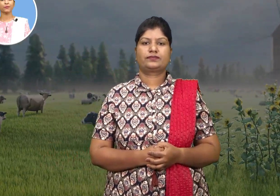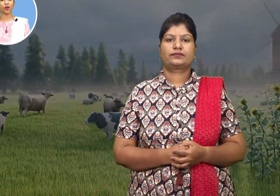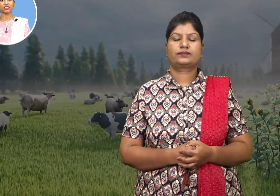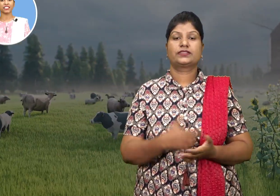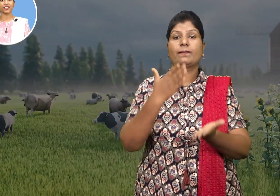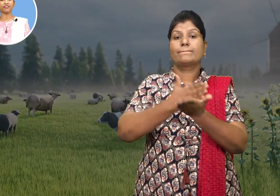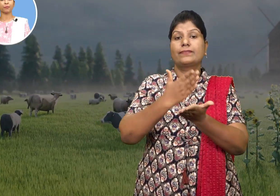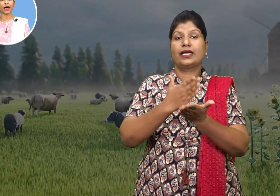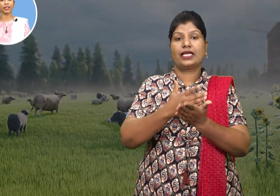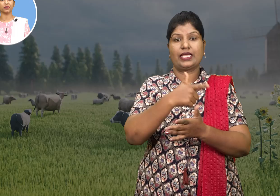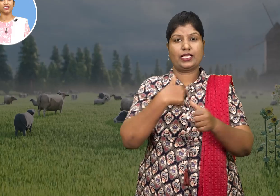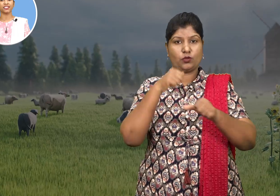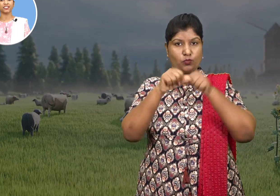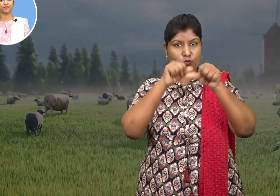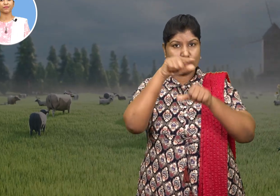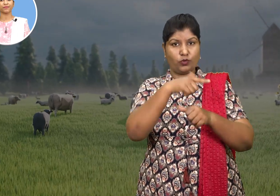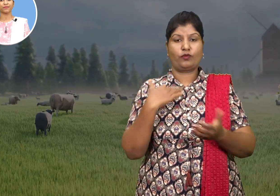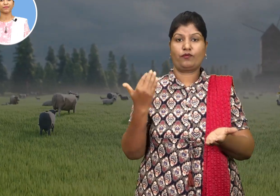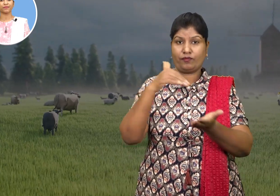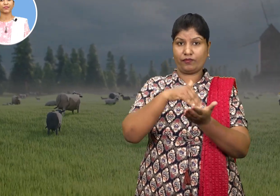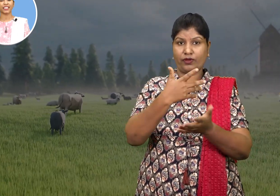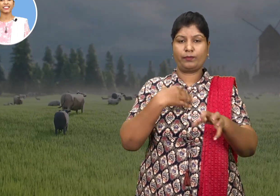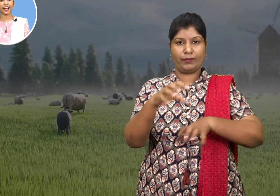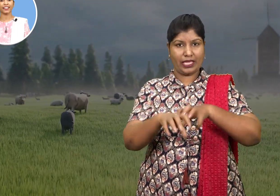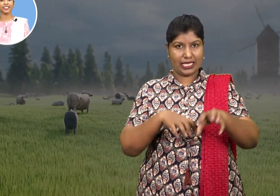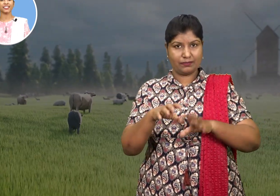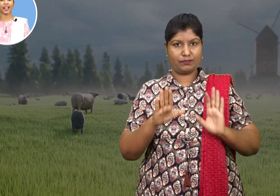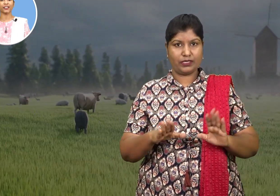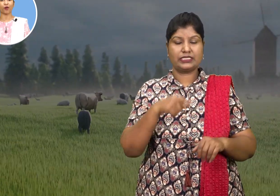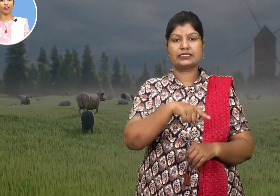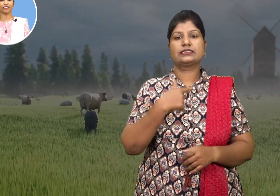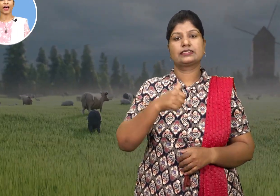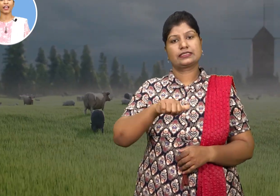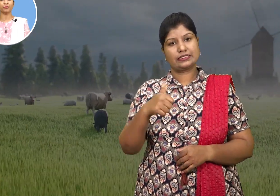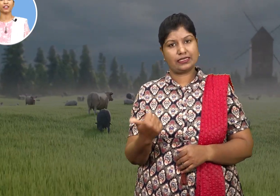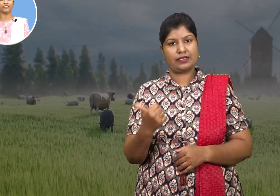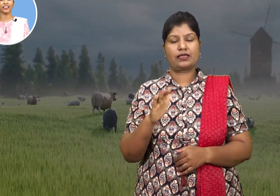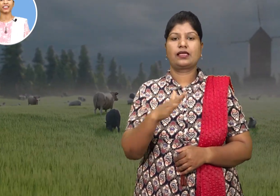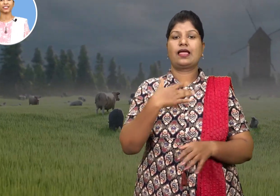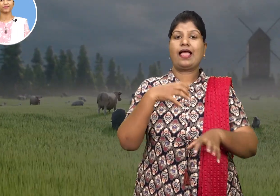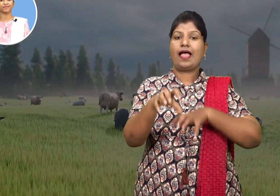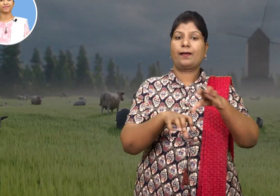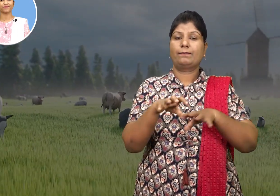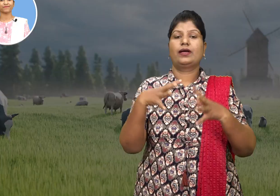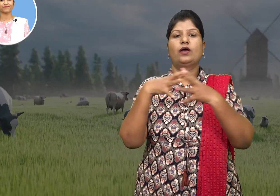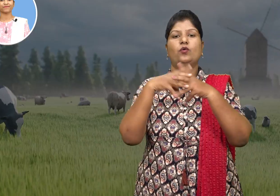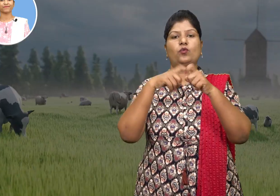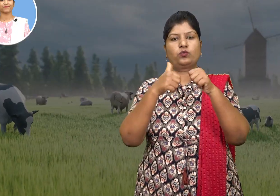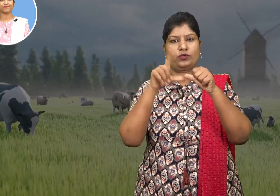Meat processing from animals is another side of animal wealth.